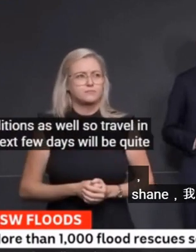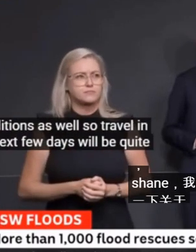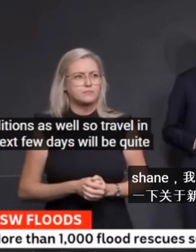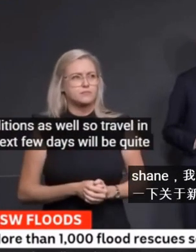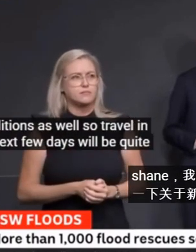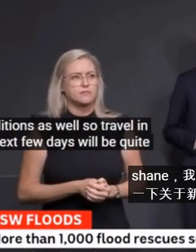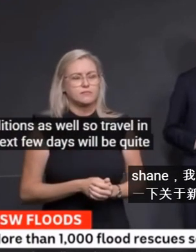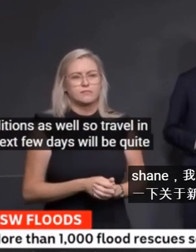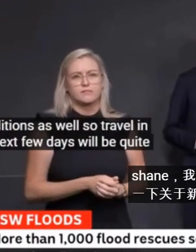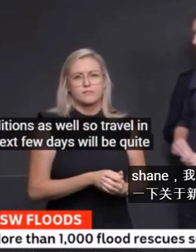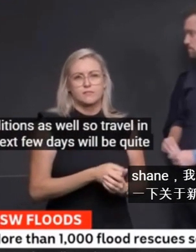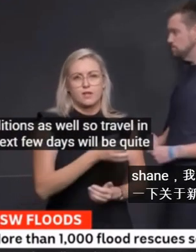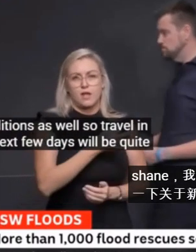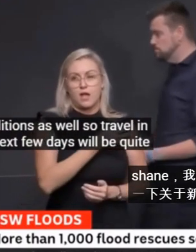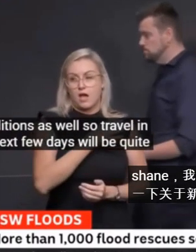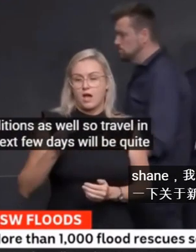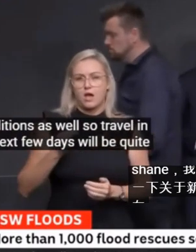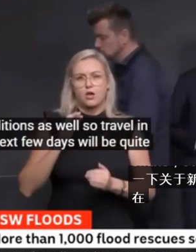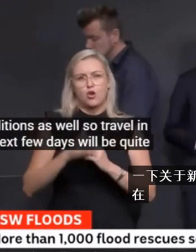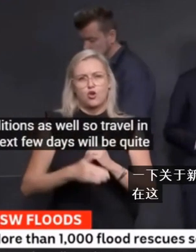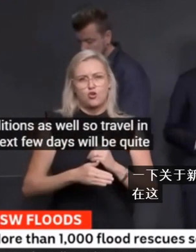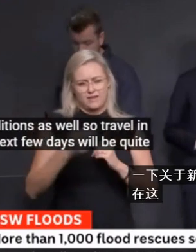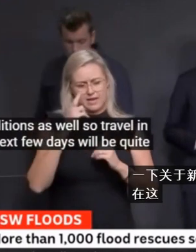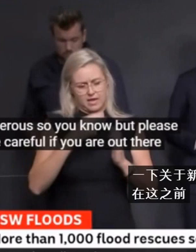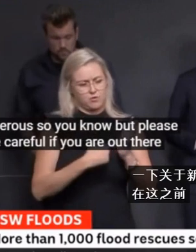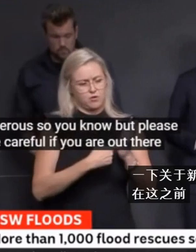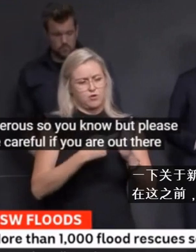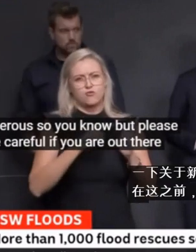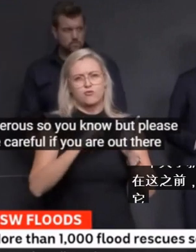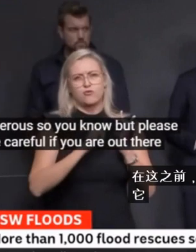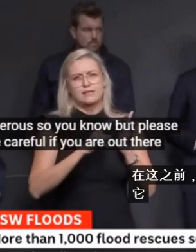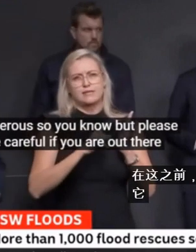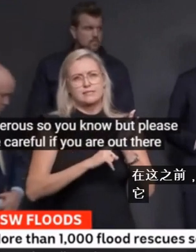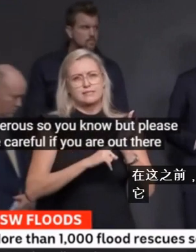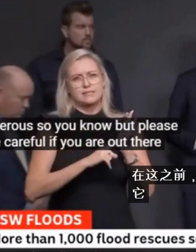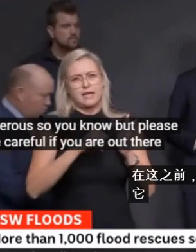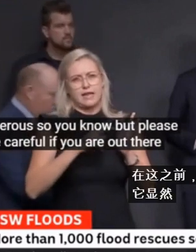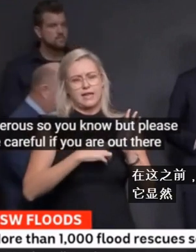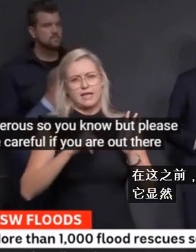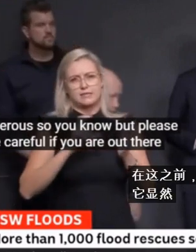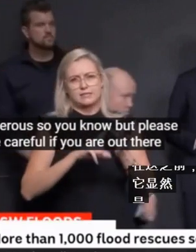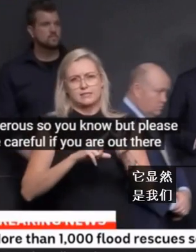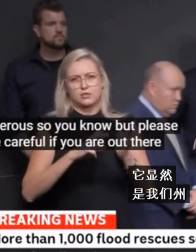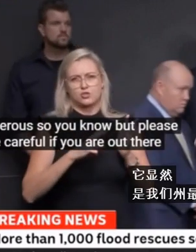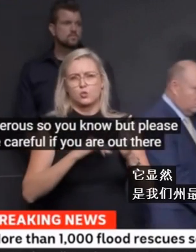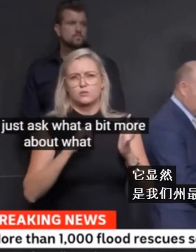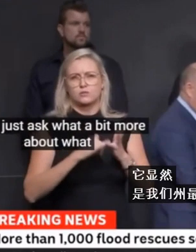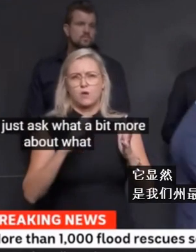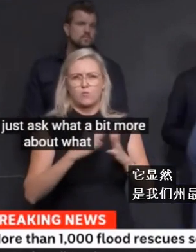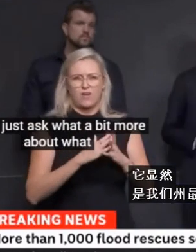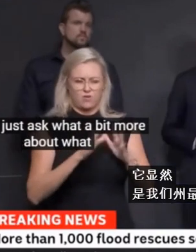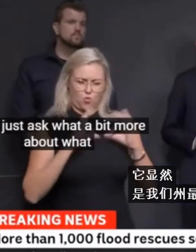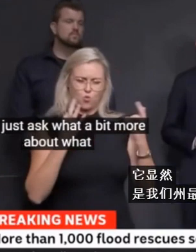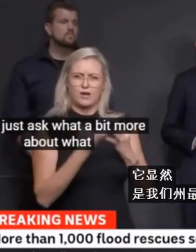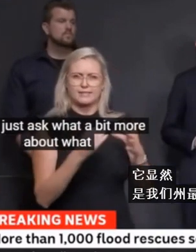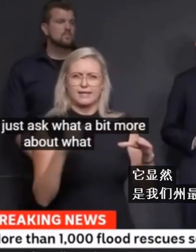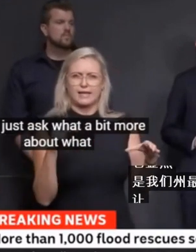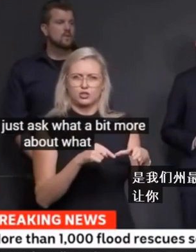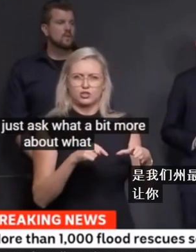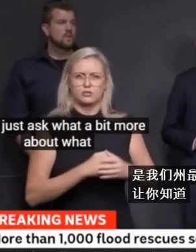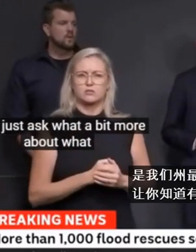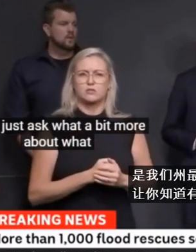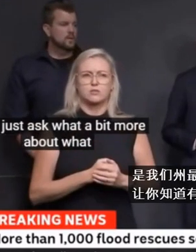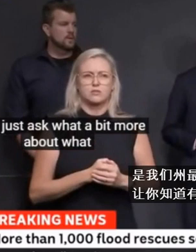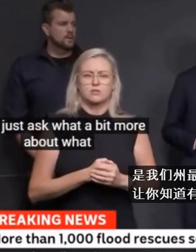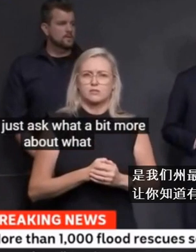a bit more about what Resilience New South Wales' role has been sort of in the lead up to this? It is obviously one of the most flood-prone areas of our state, and we've now